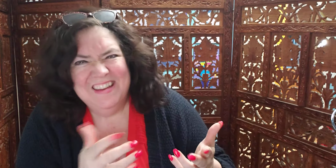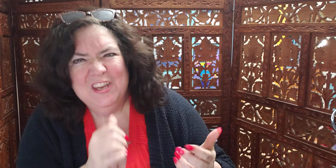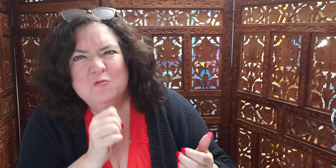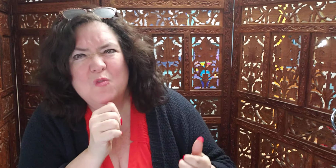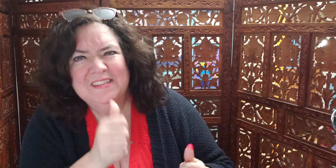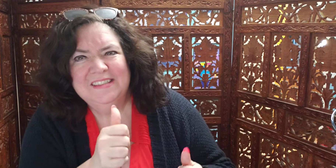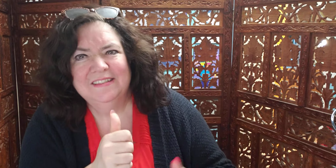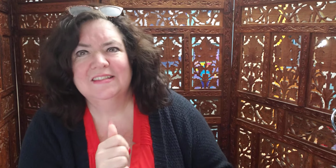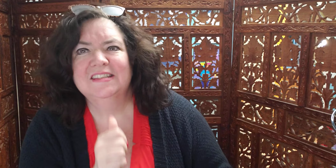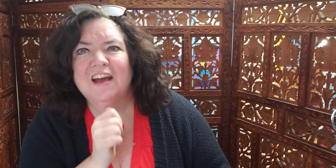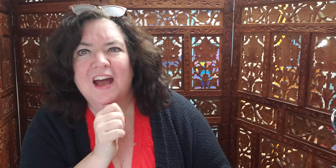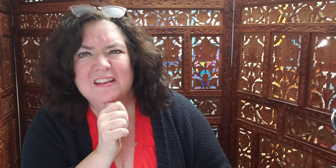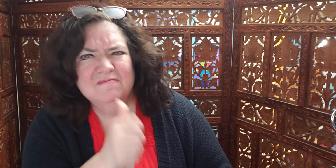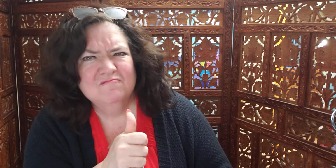He wasn't